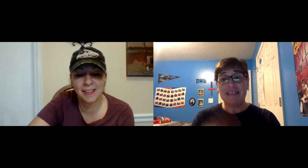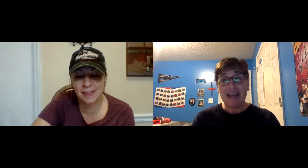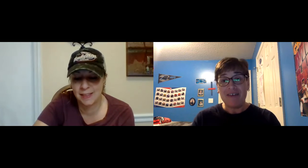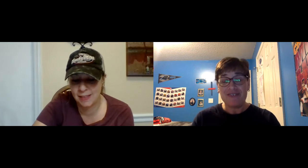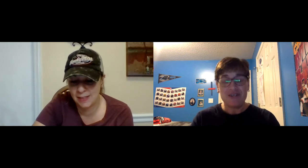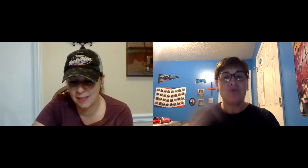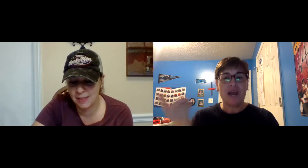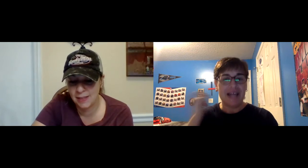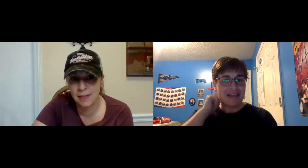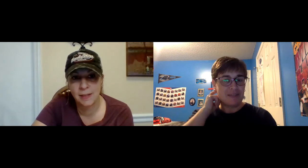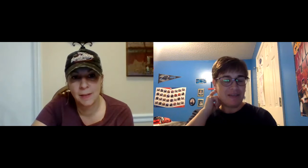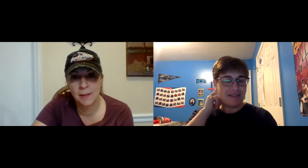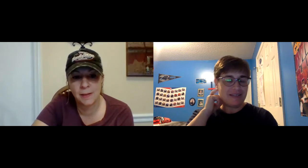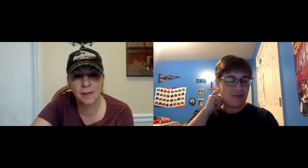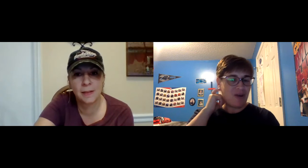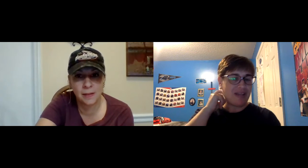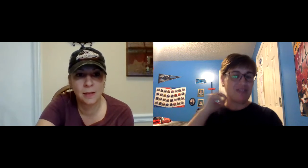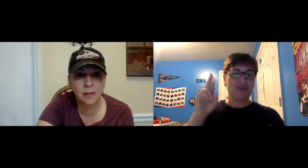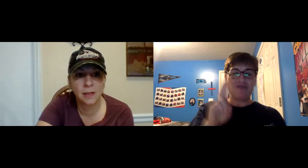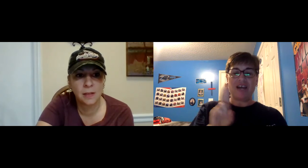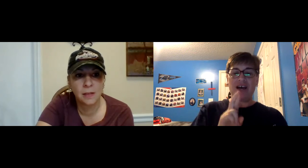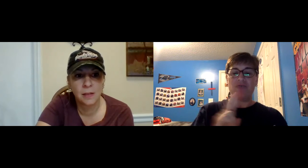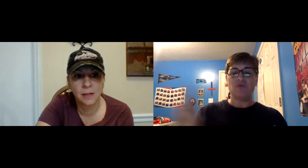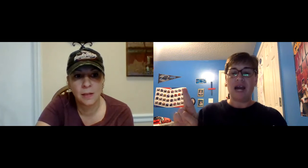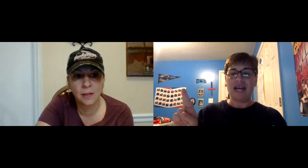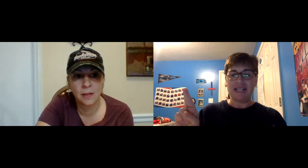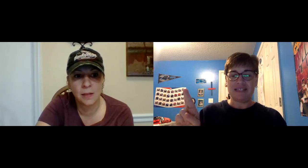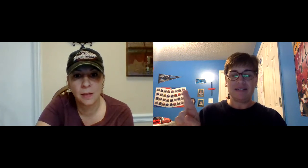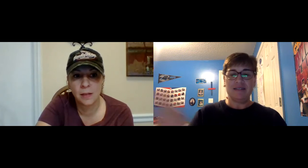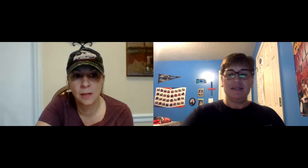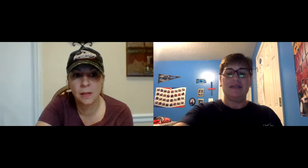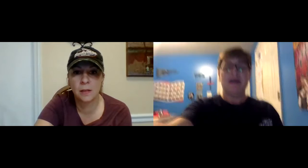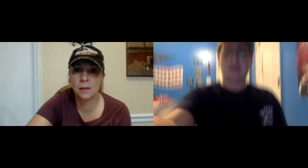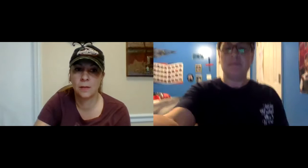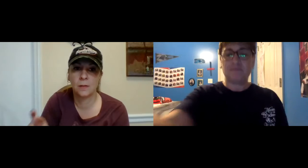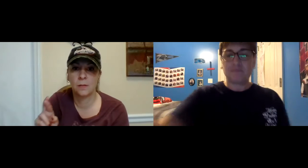like left, right has to be the same way. So you've got right,